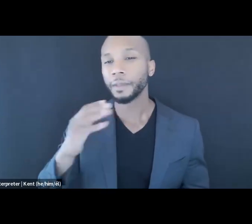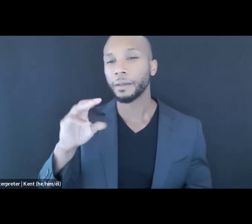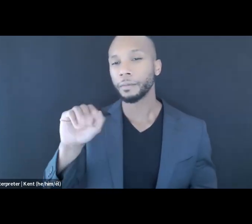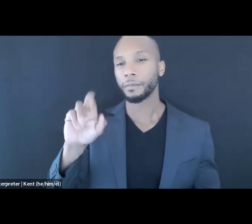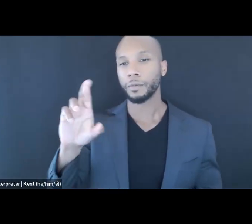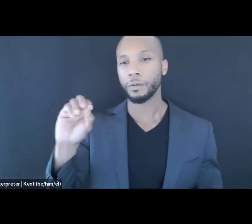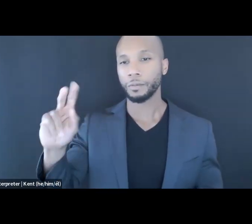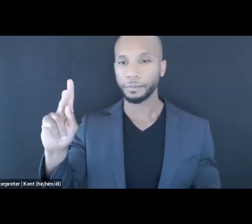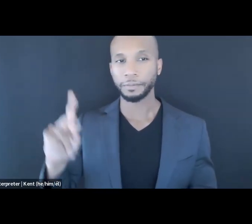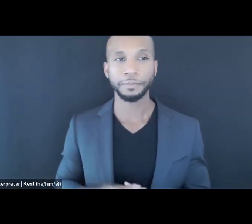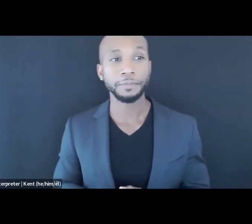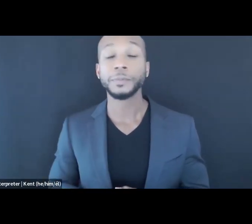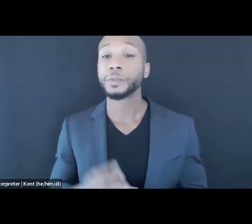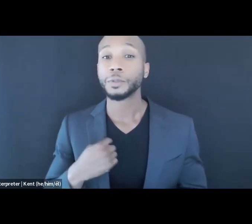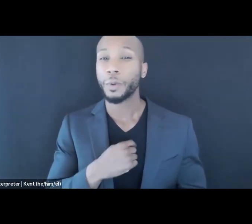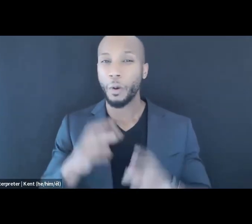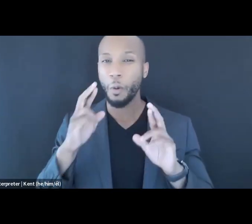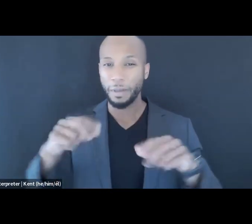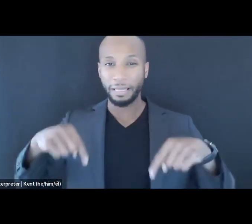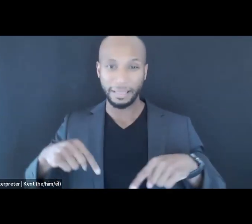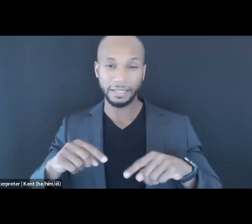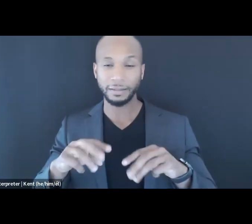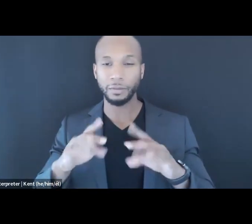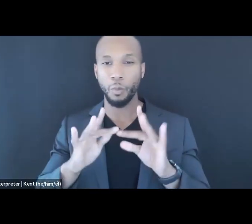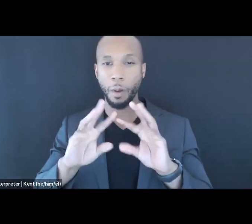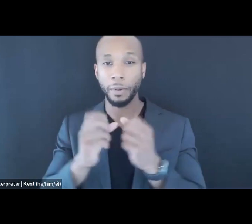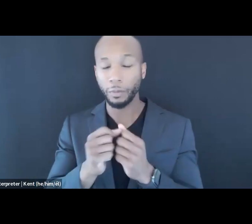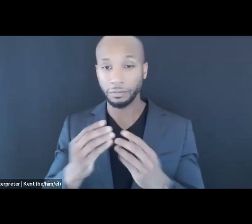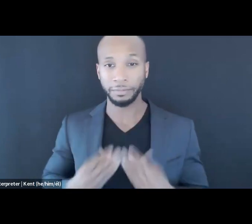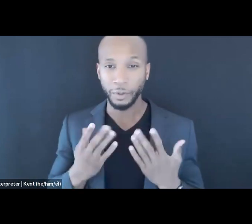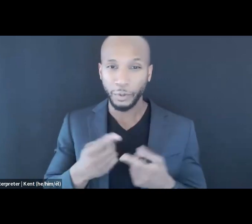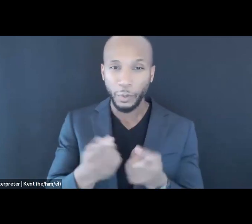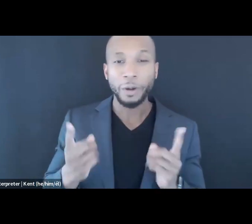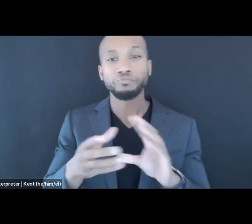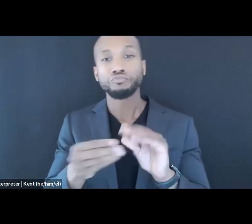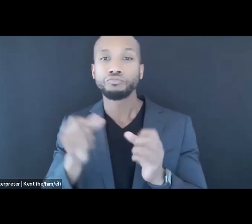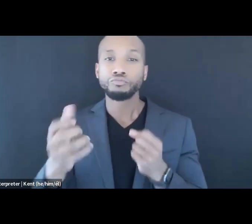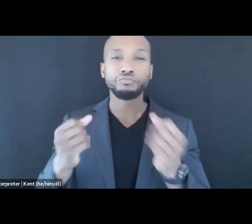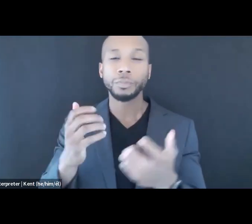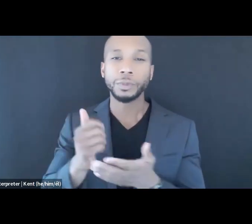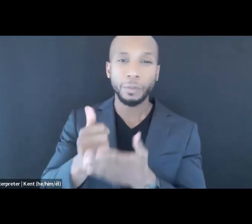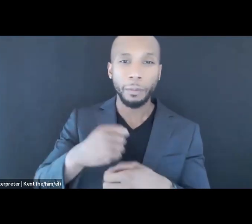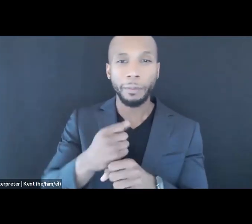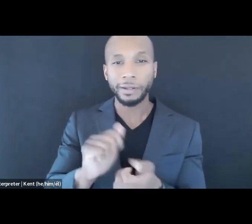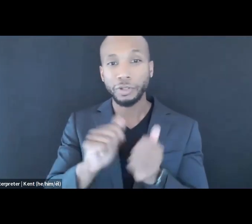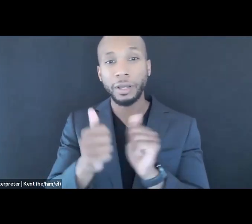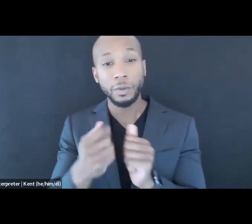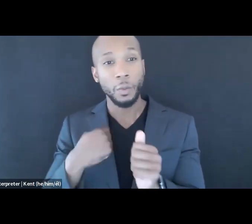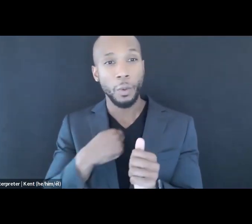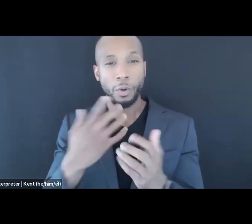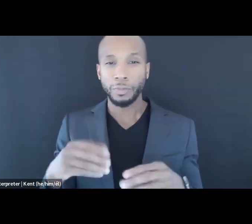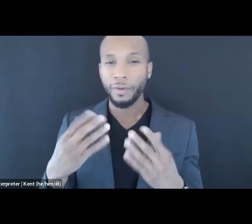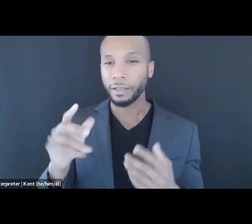Thank you, Merrick. So we're hoping this webinar will inspire you to tell your story, to help make change, and we want to give you the